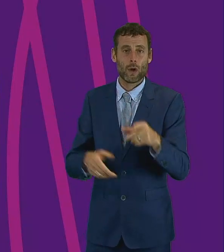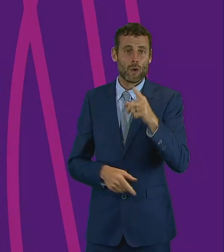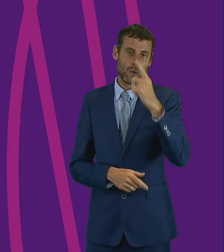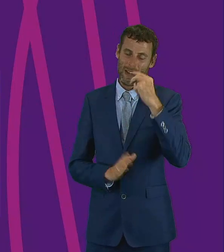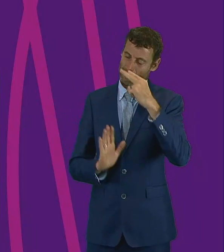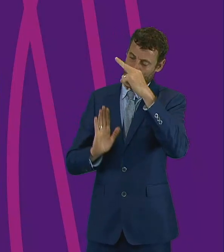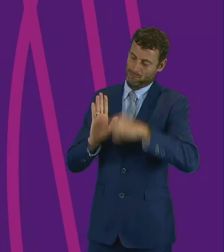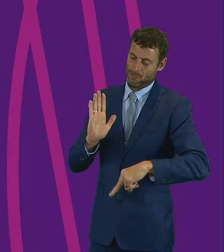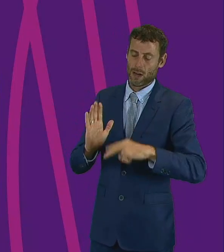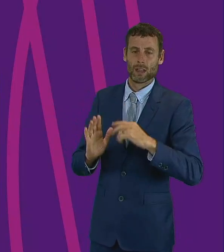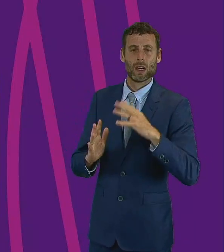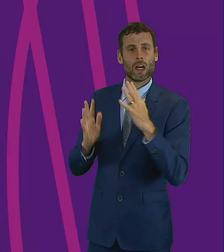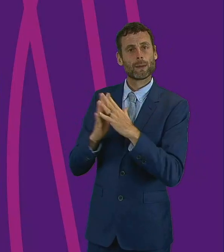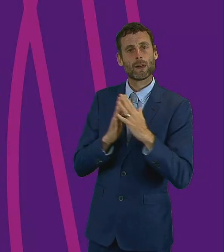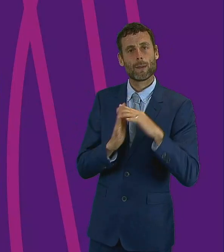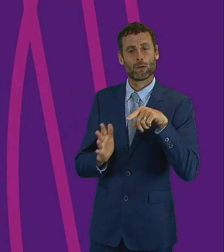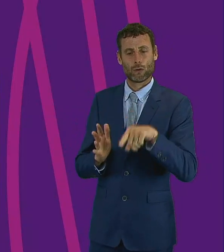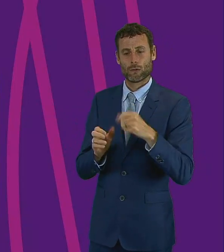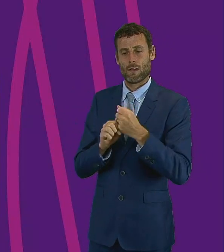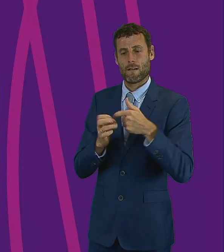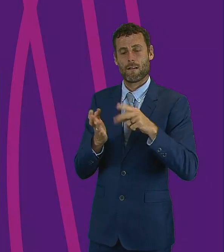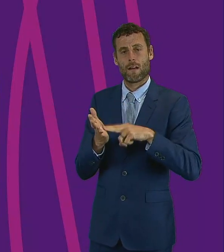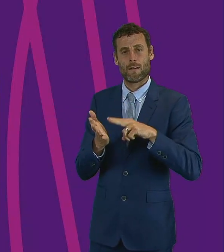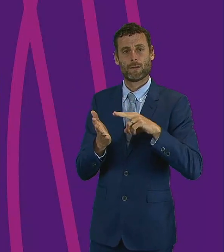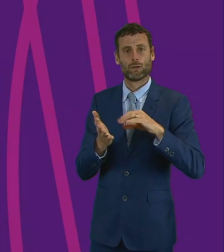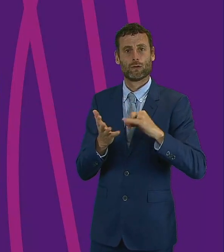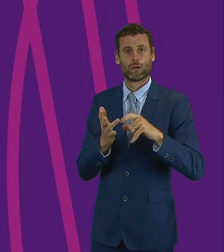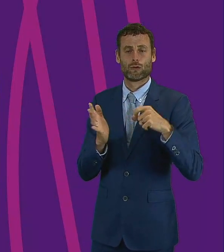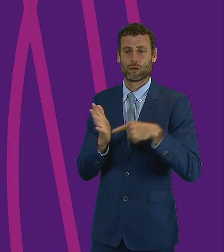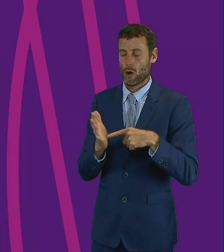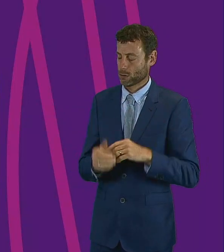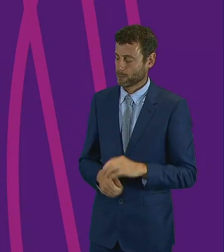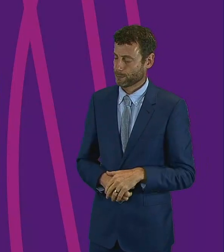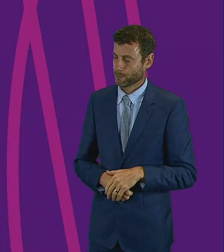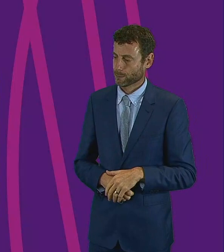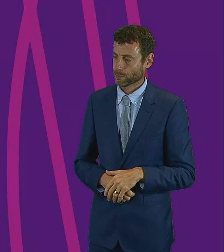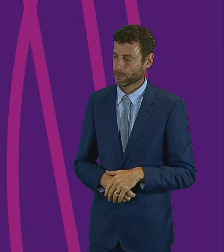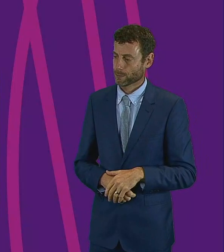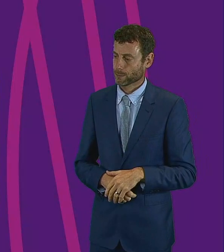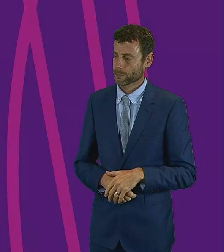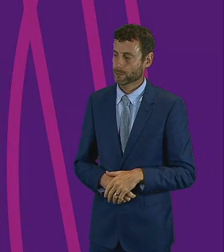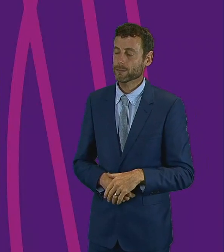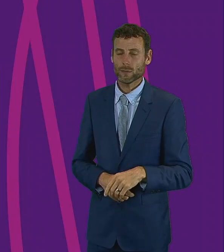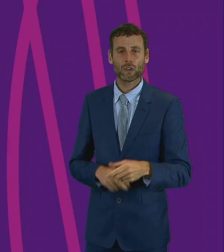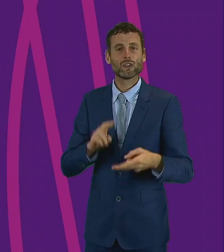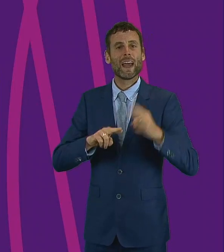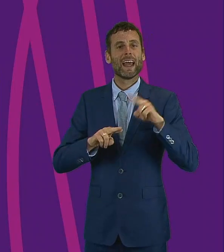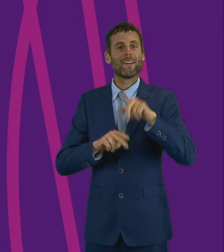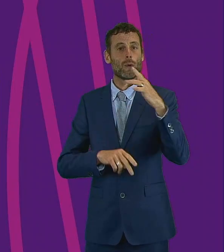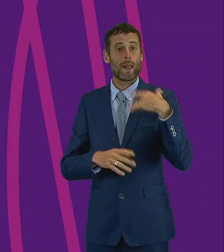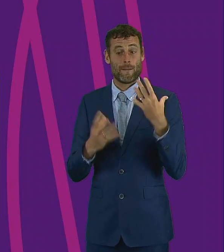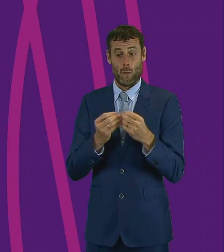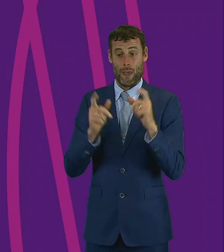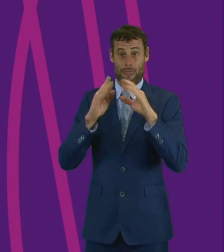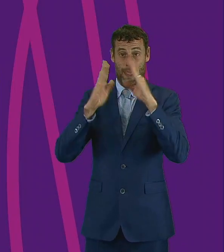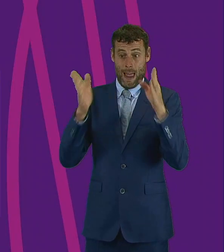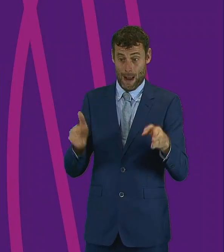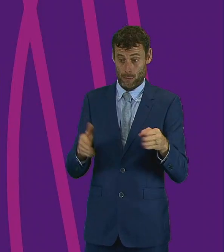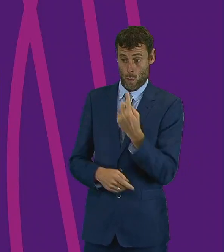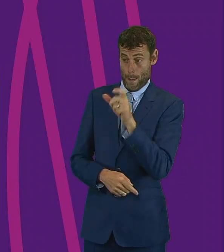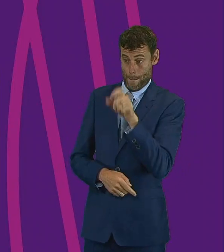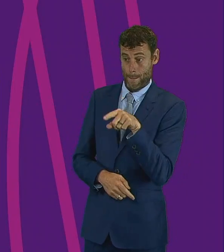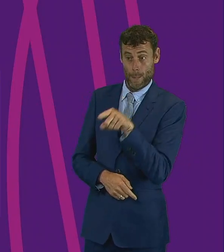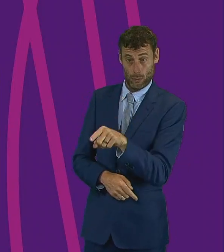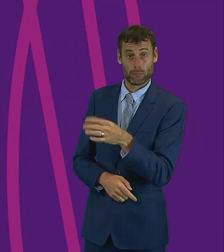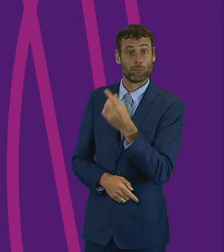www.gov.scot. Second, if any member of your household is identified as a close contact of someone who has tested positive, we will now ask the whole household